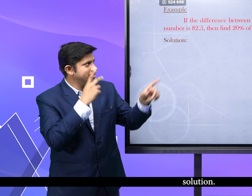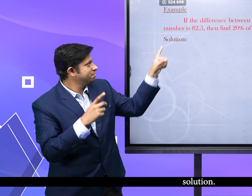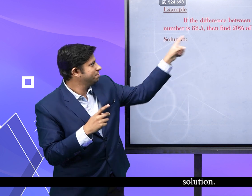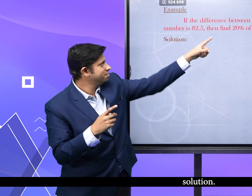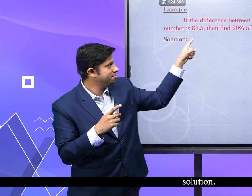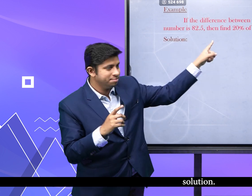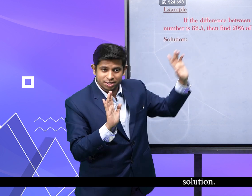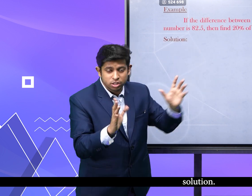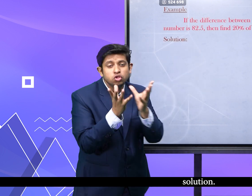Solution: